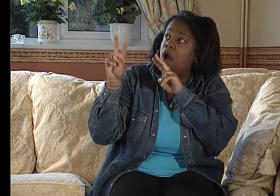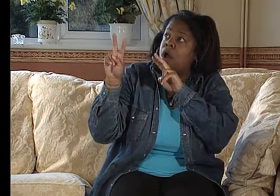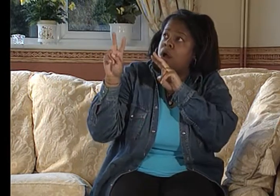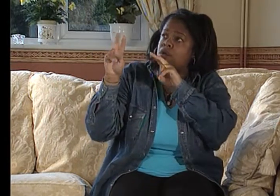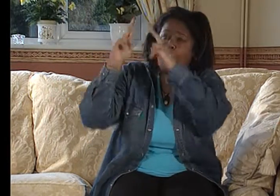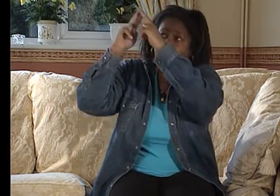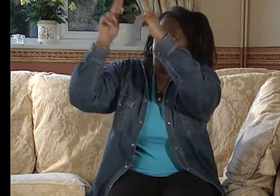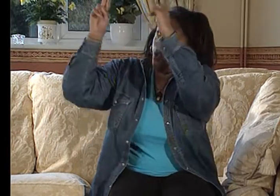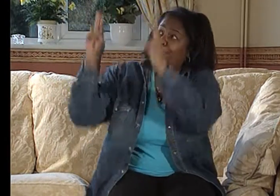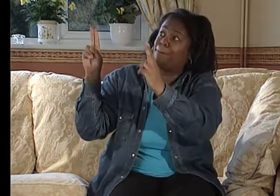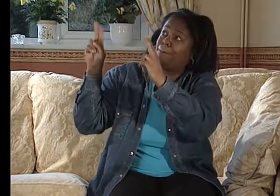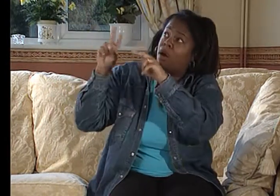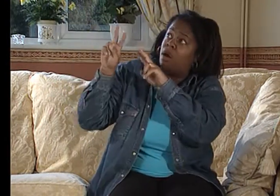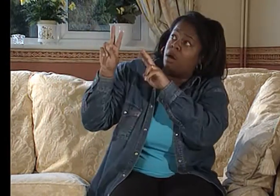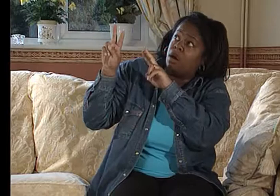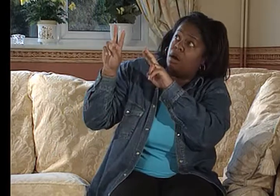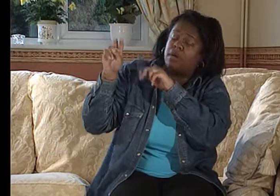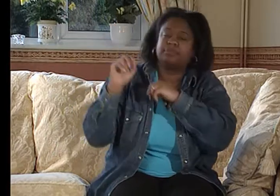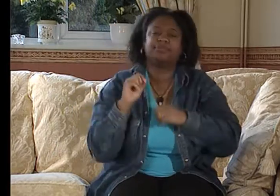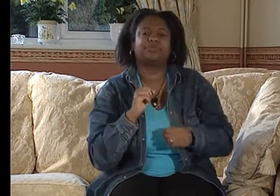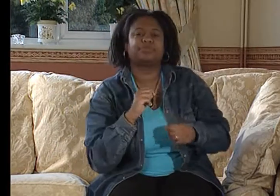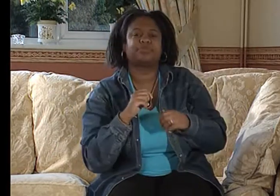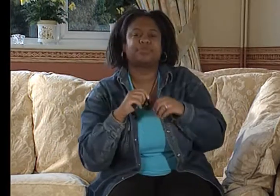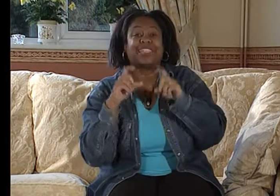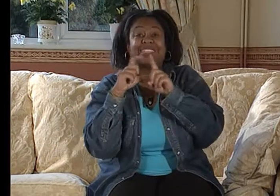She had to catch him somehow, as now it was time for Daddy to wake up.